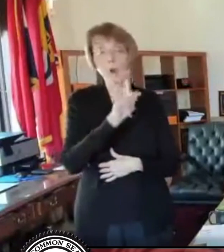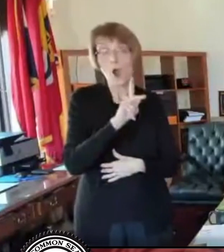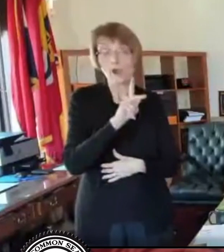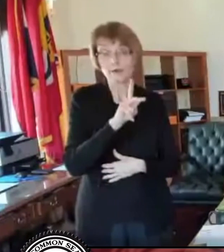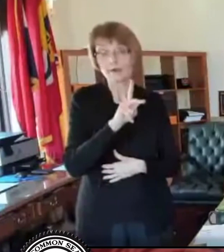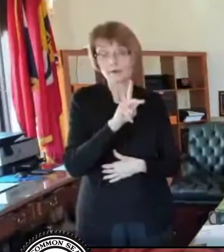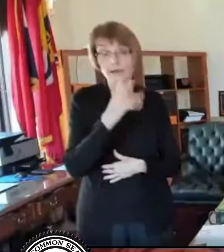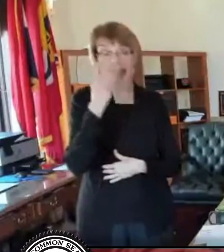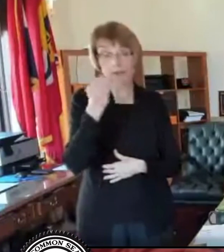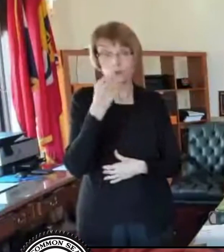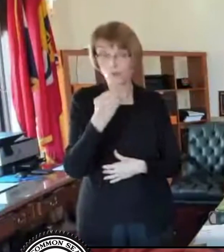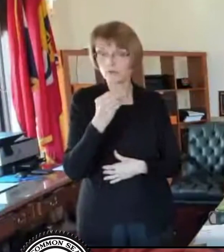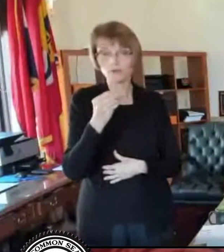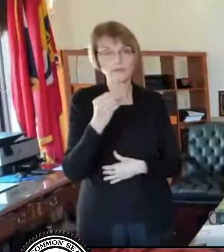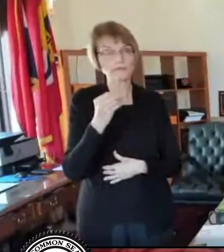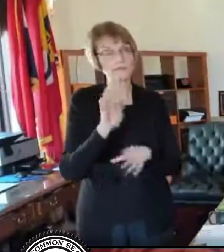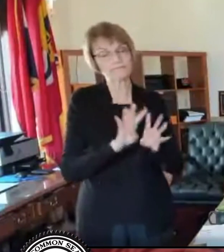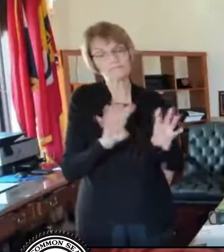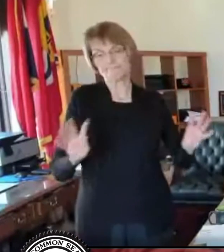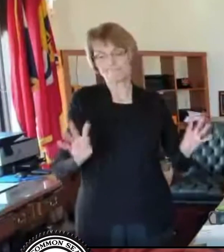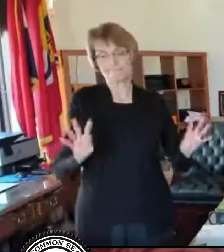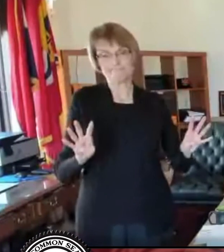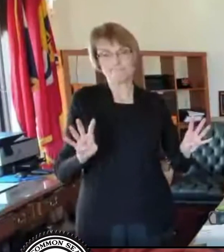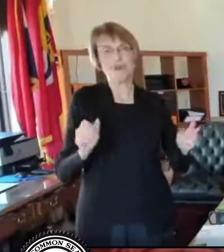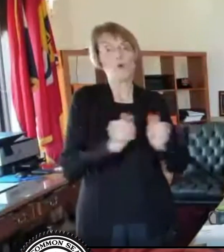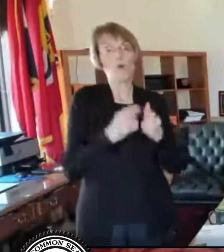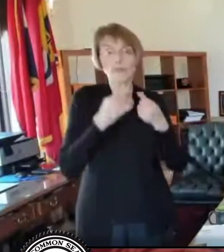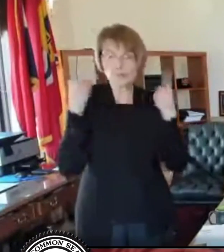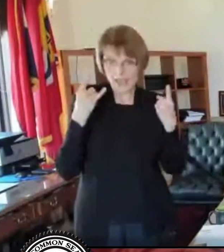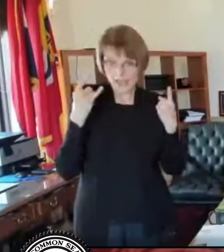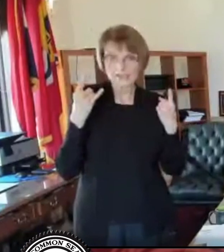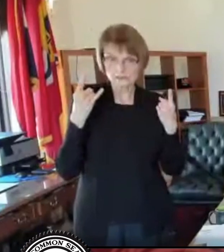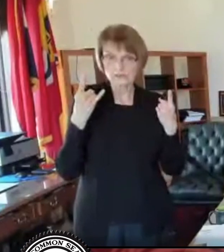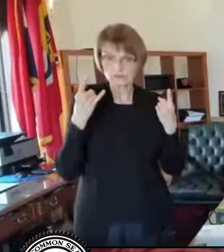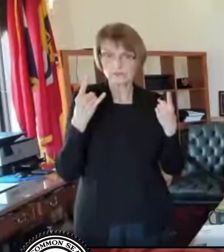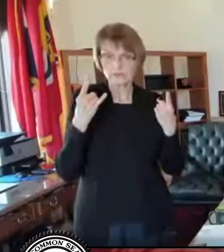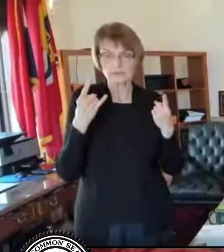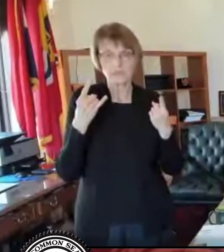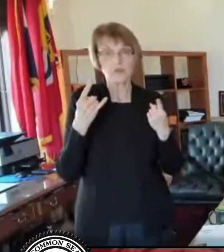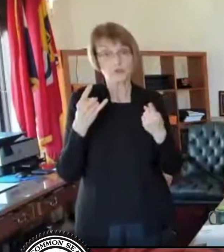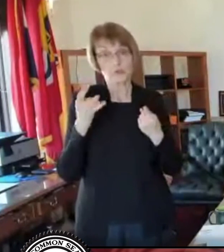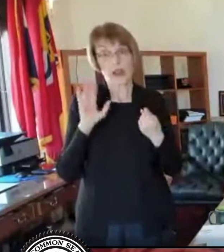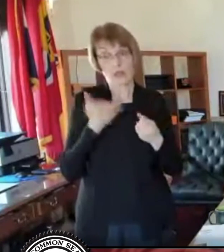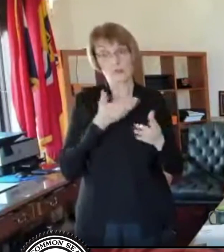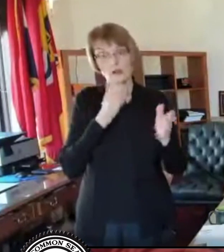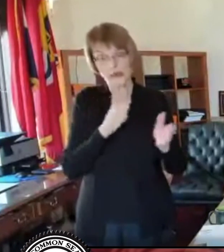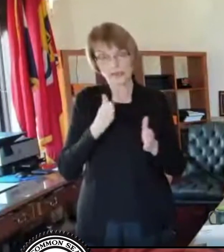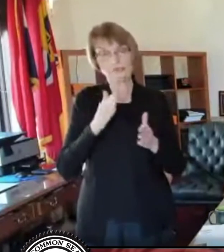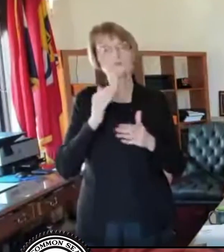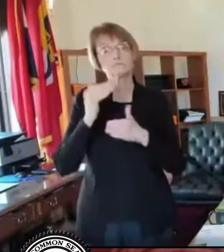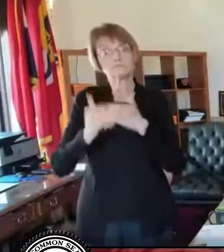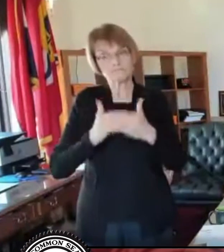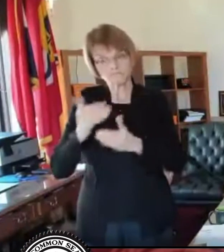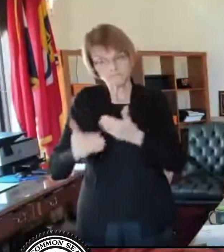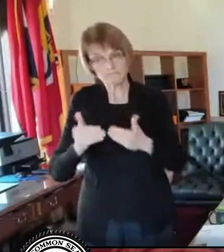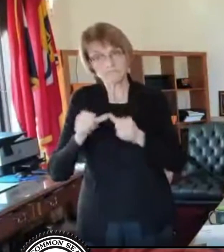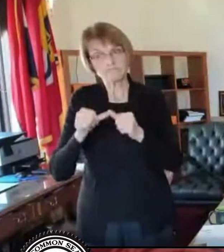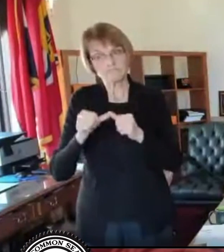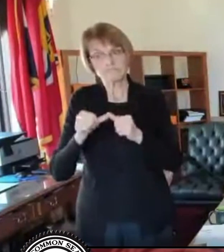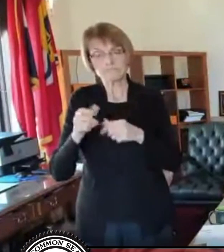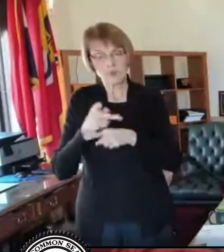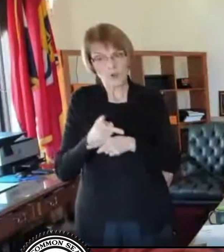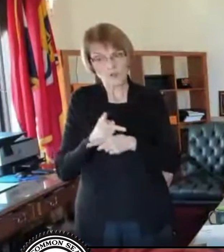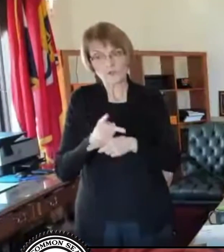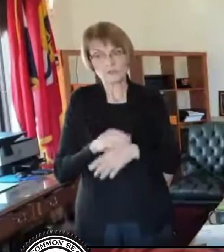apart, and wear a mask. So we are proceeding cautiously, and that's why we aren't making even